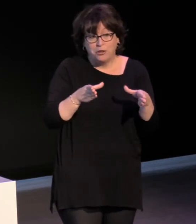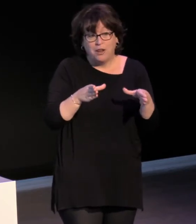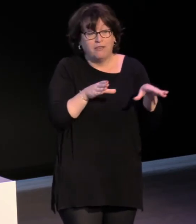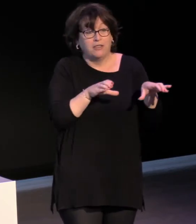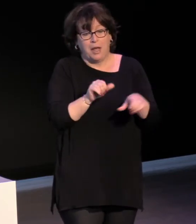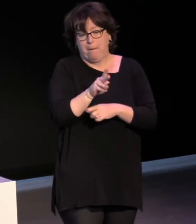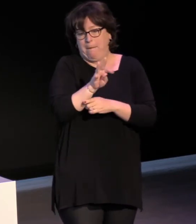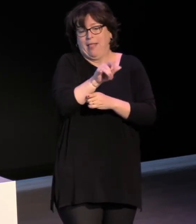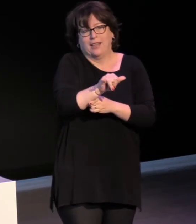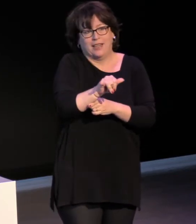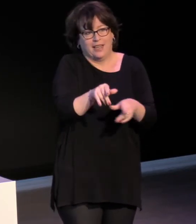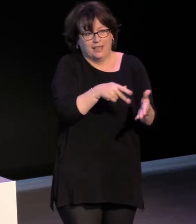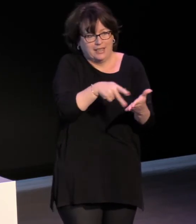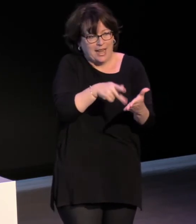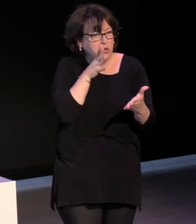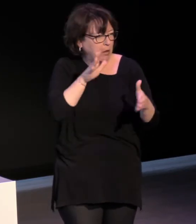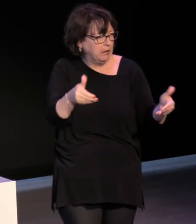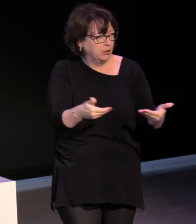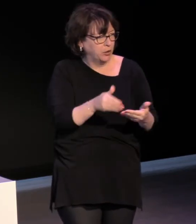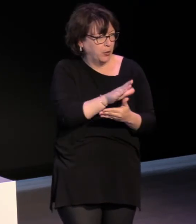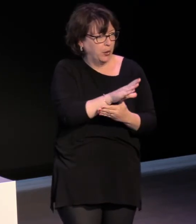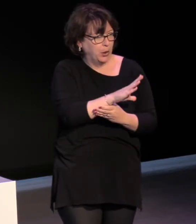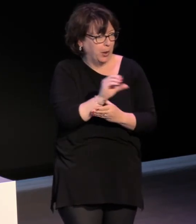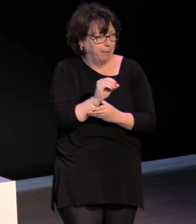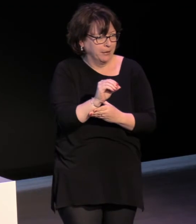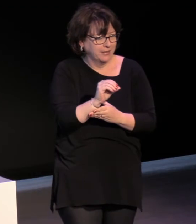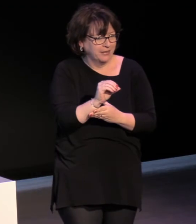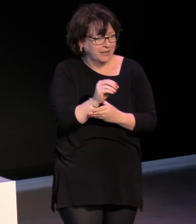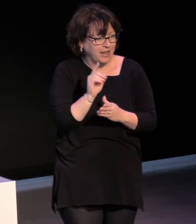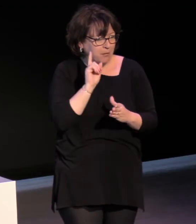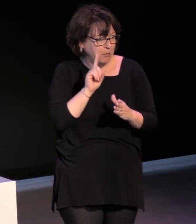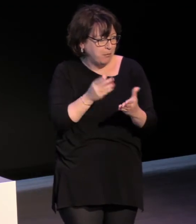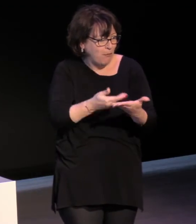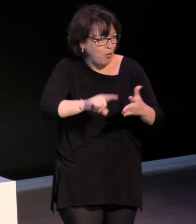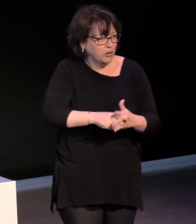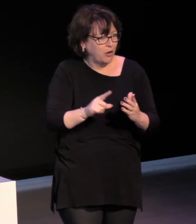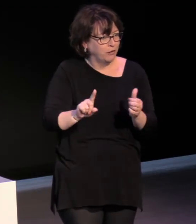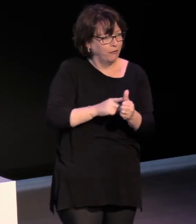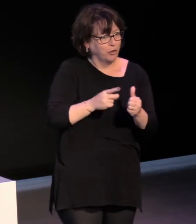a quick intro for her company before they kick us off with the first performance.